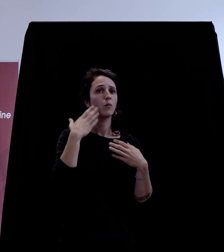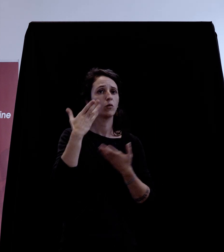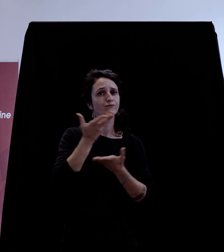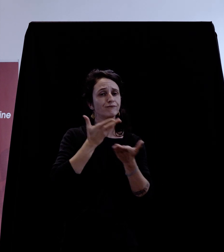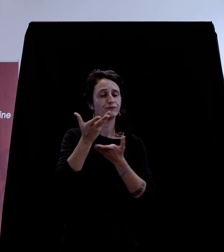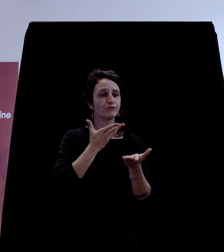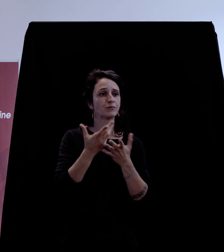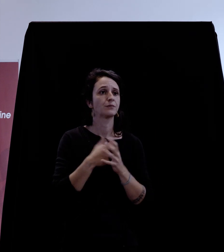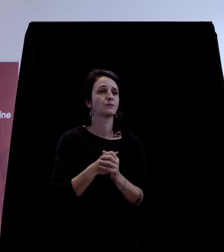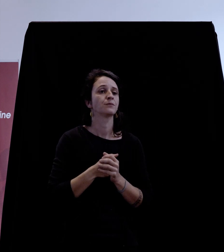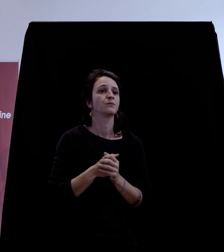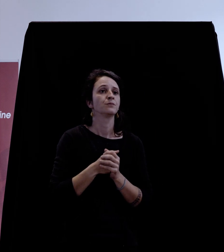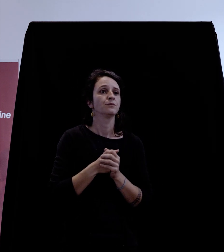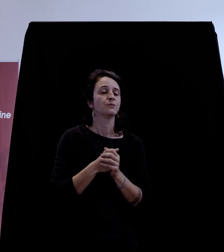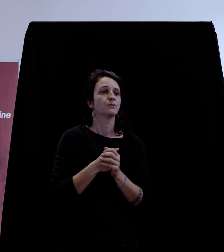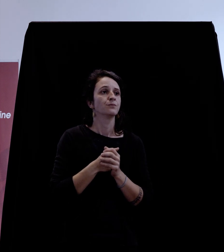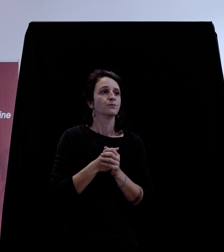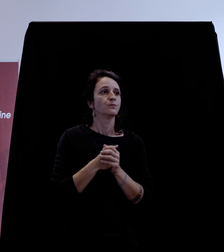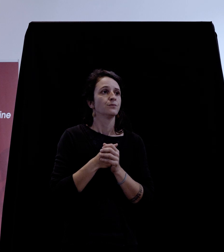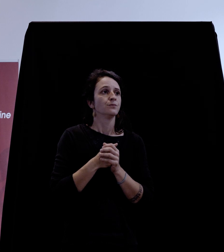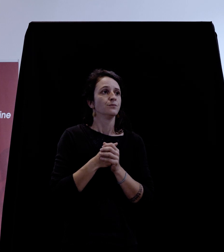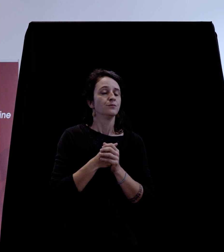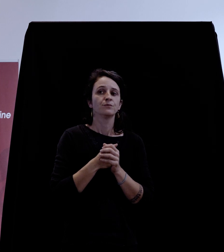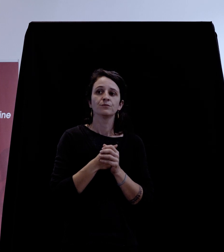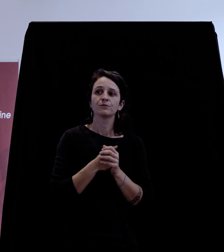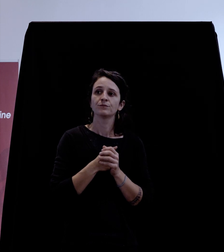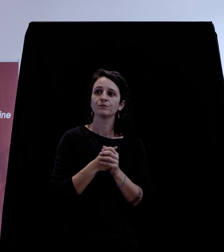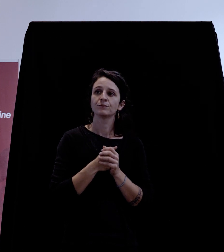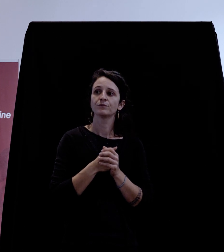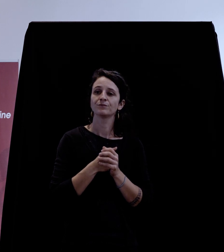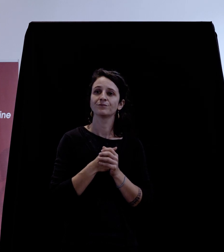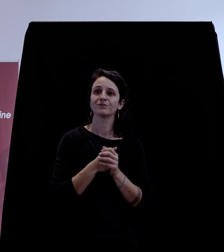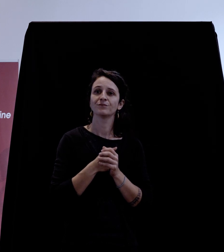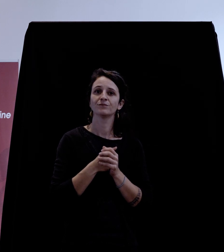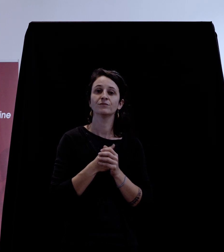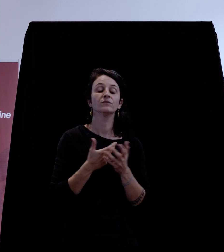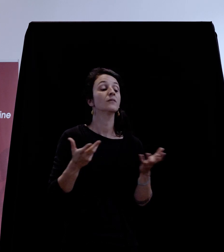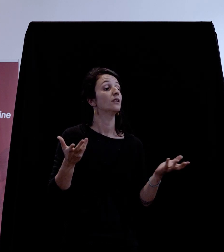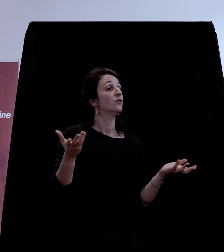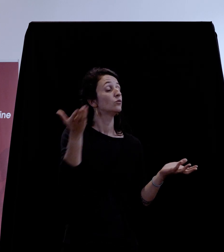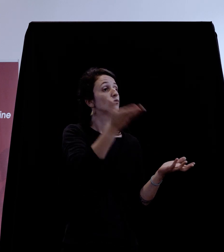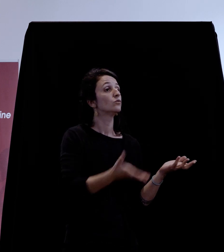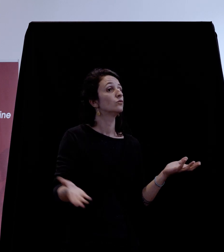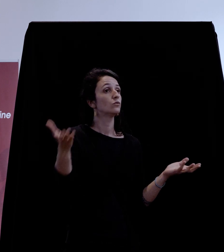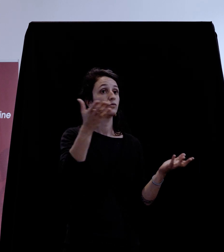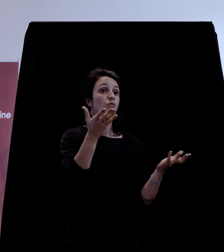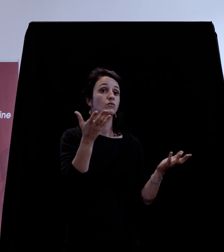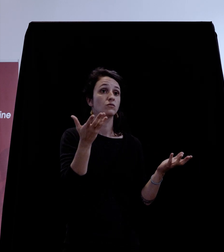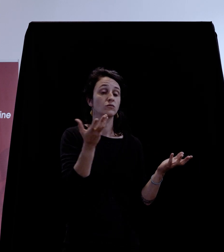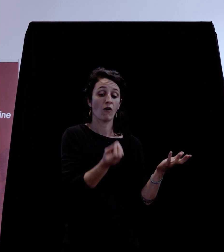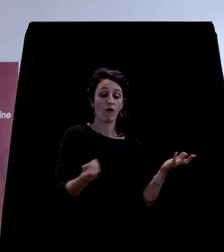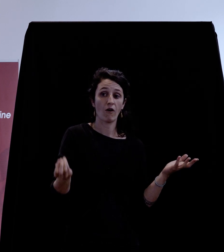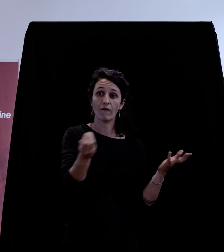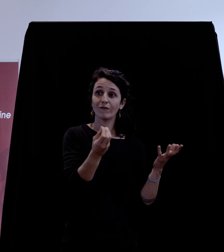All children behave, right? In fact, all of us behave. You're all behaving right now. Most of you